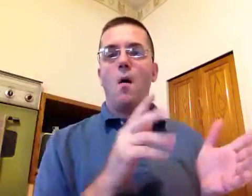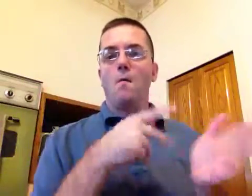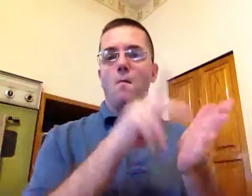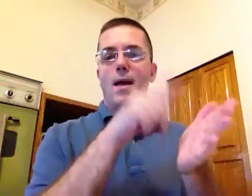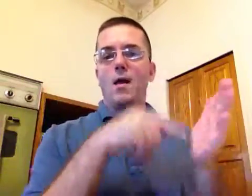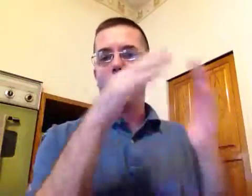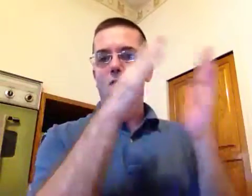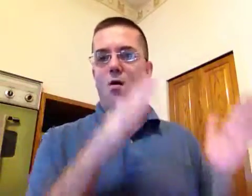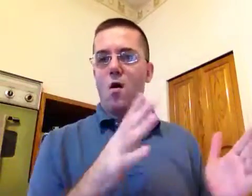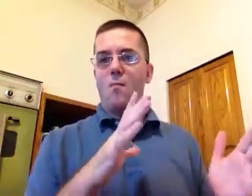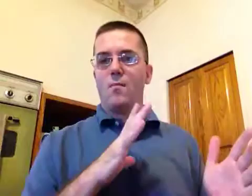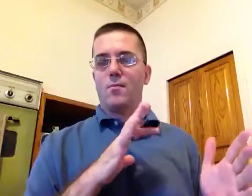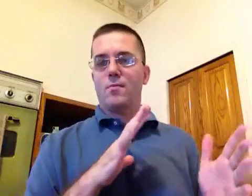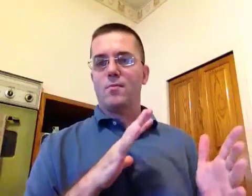at